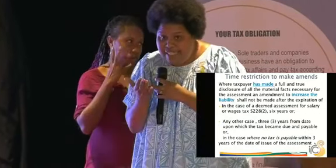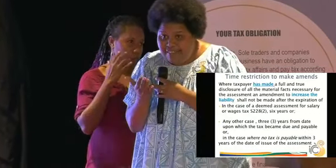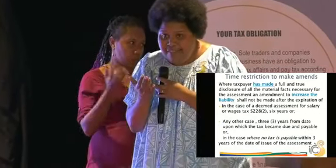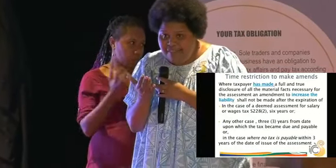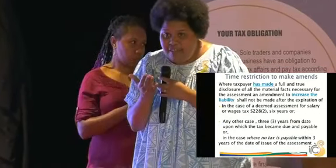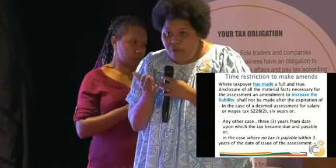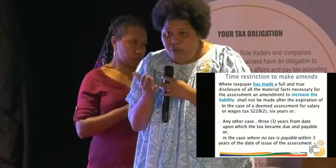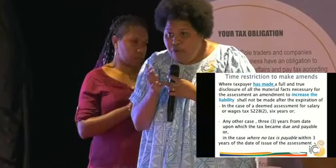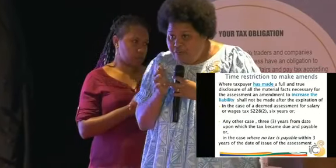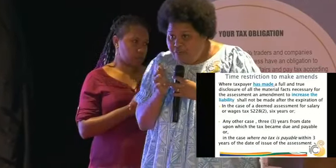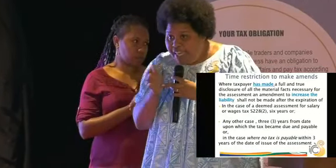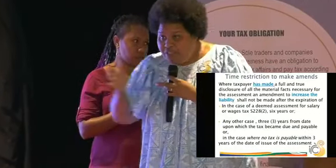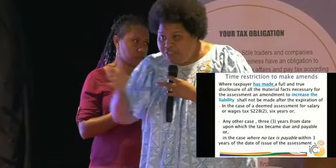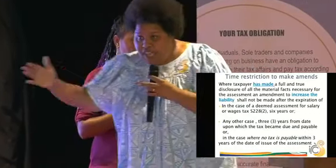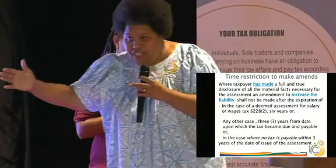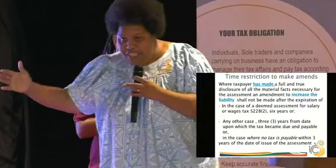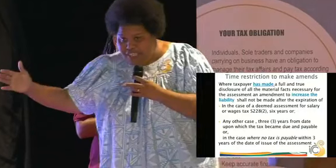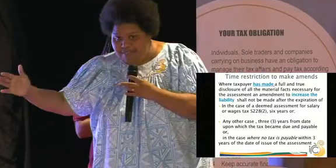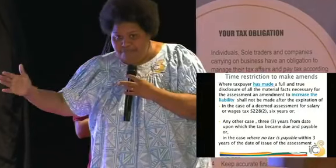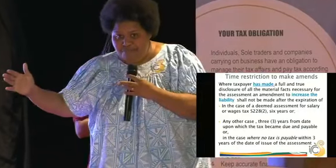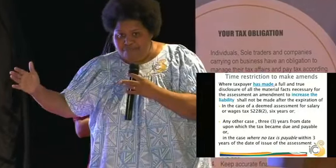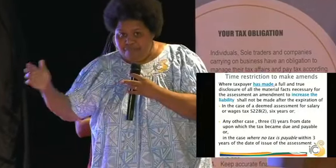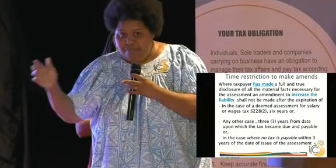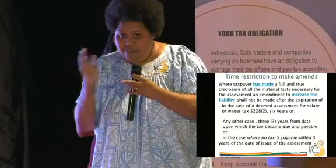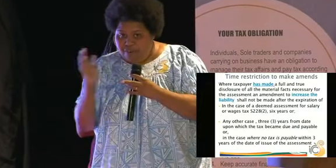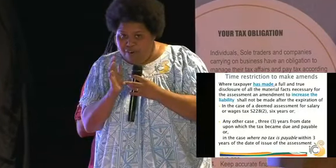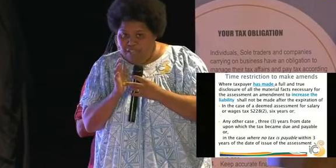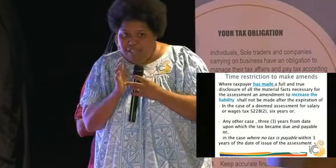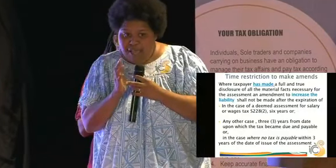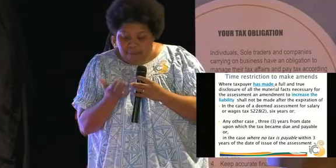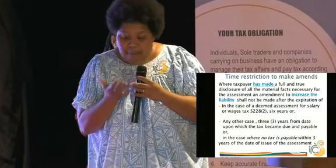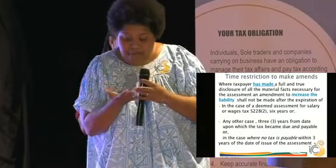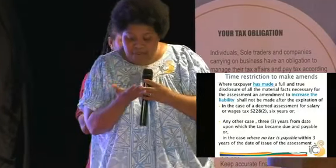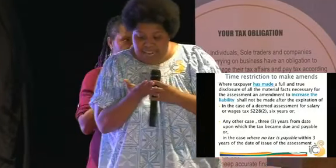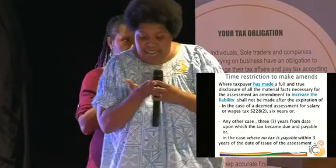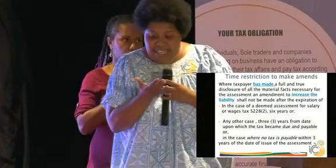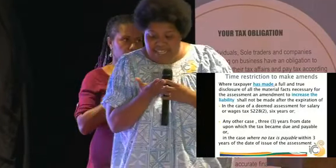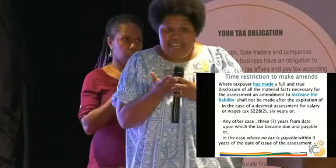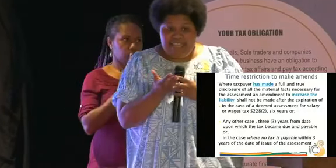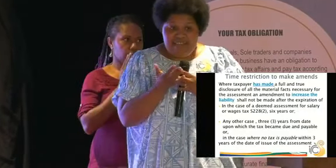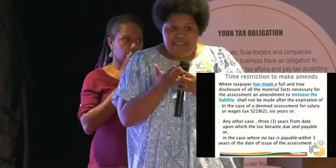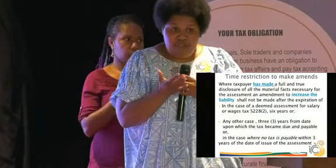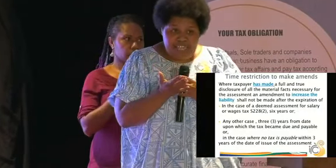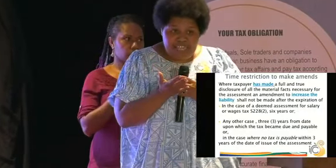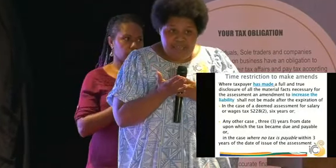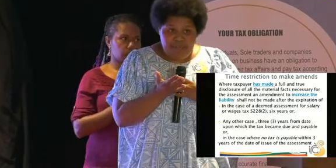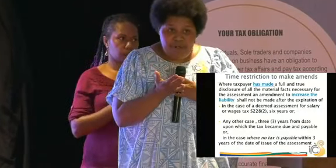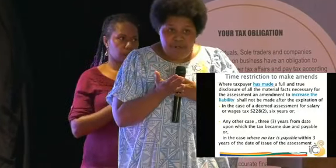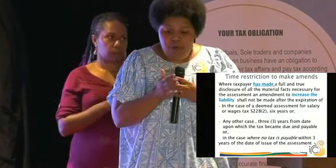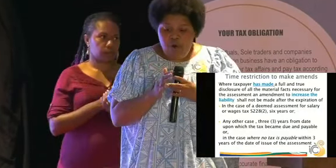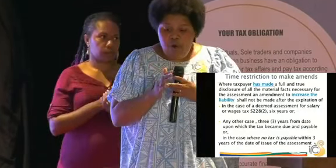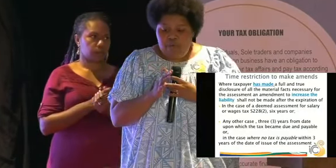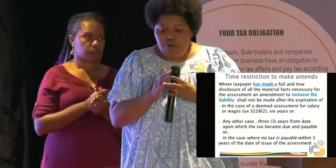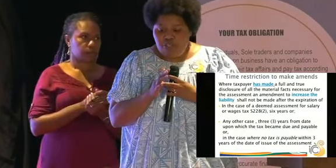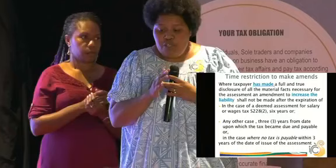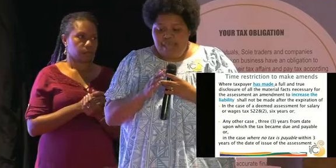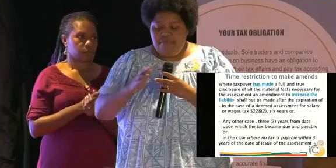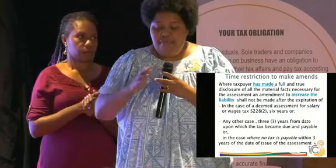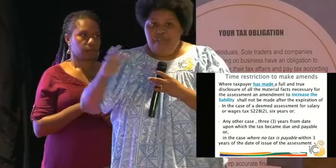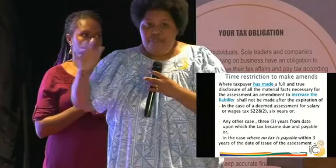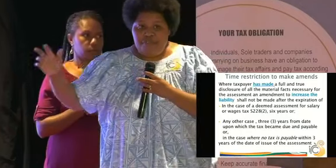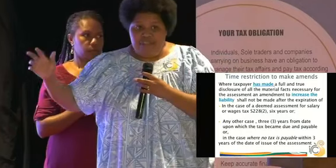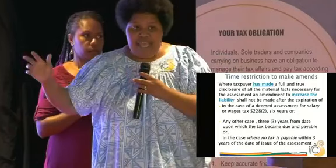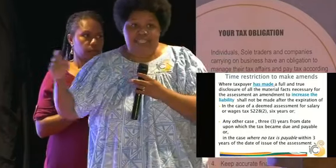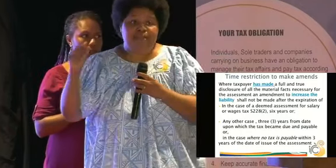due date. We got 3 years to change it. You following? But if you get it and there is no tax payable, we also